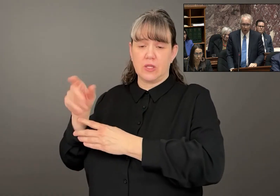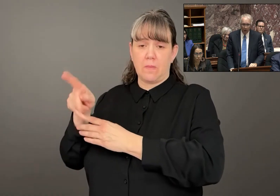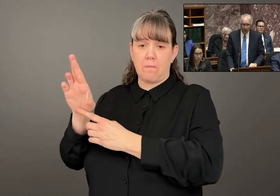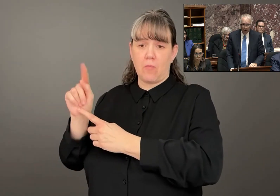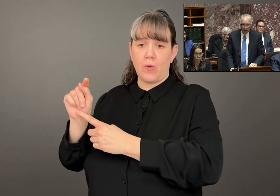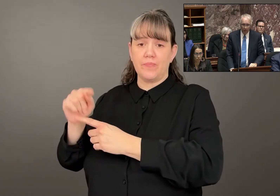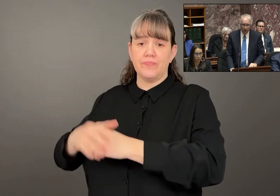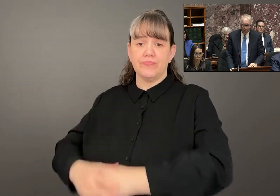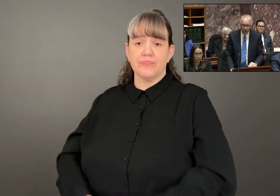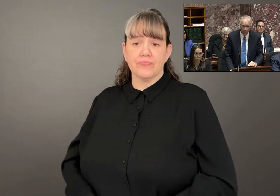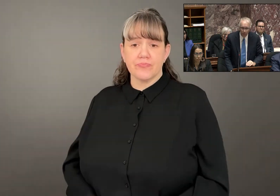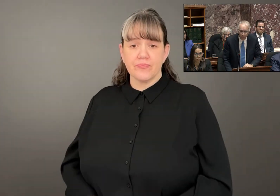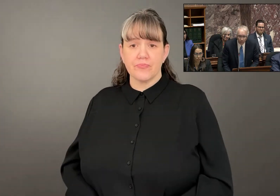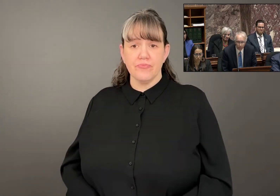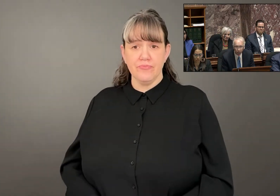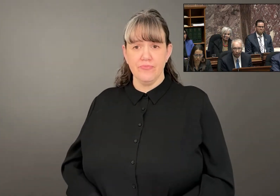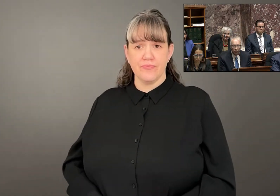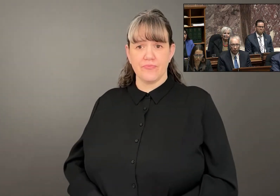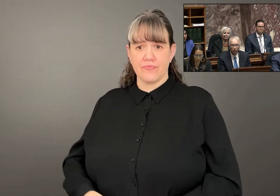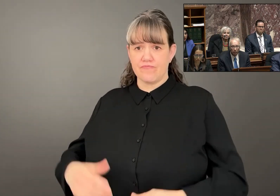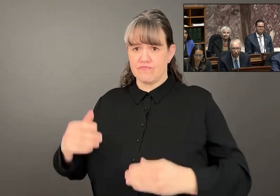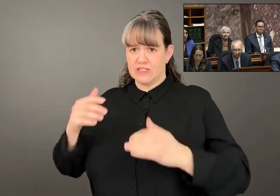can be expected to come to the House?